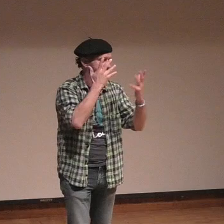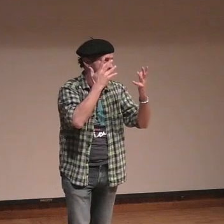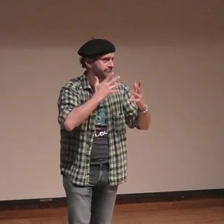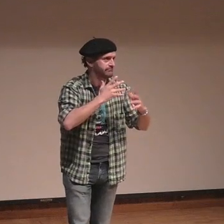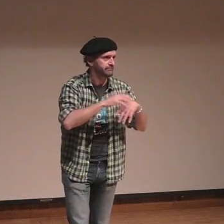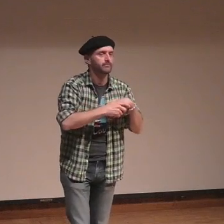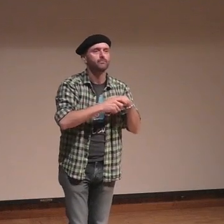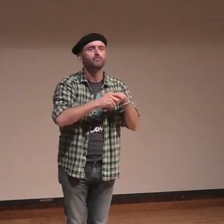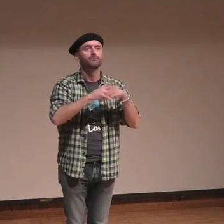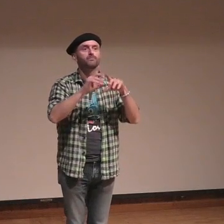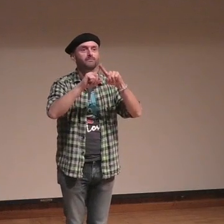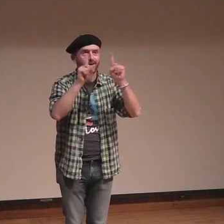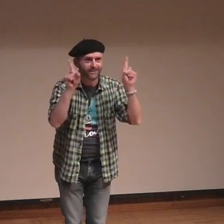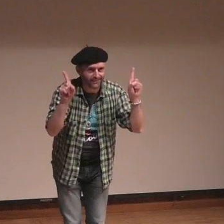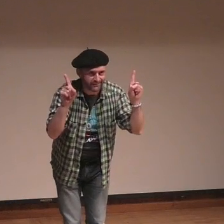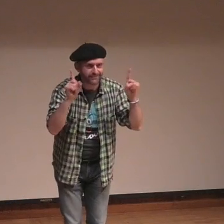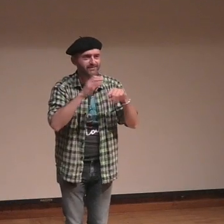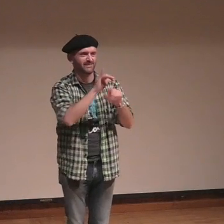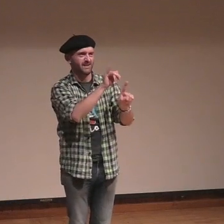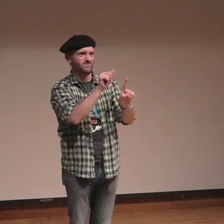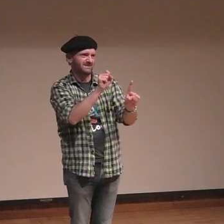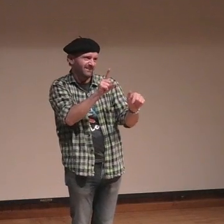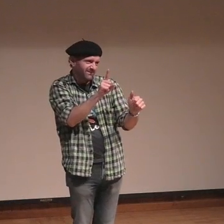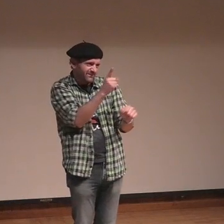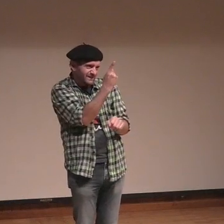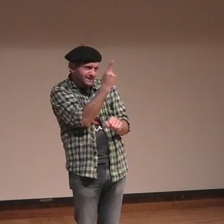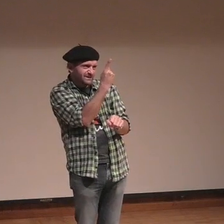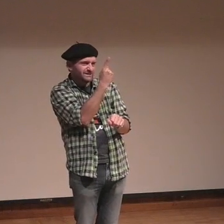That is closed now, unfortunately. However,